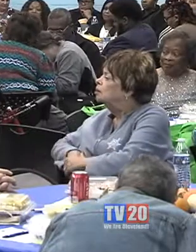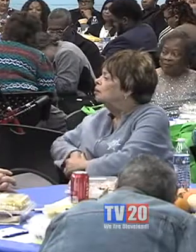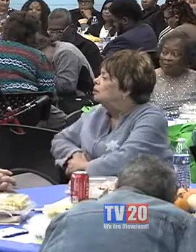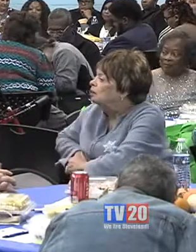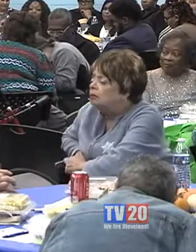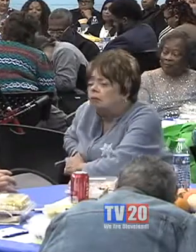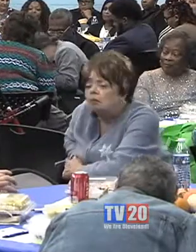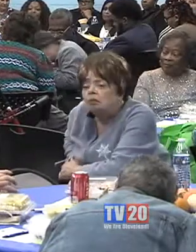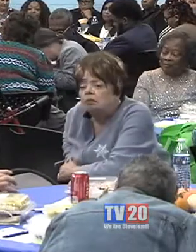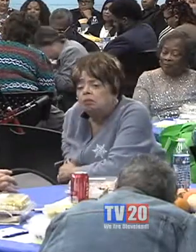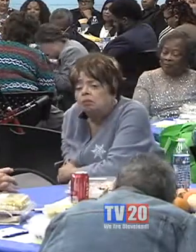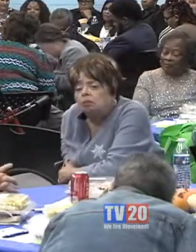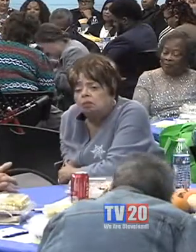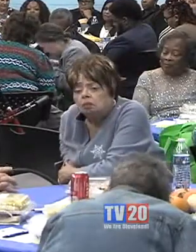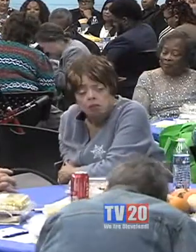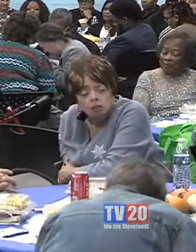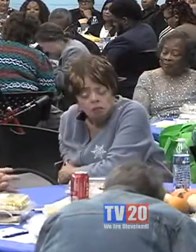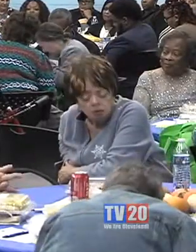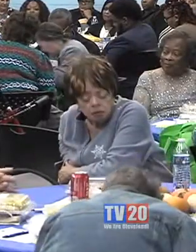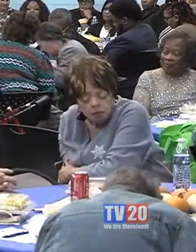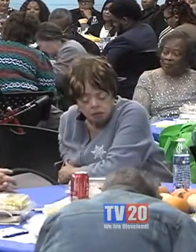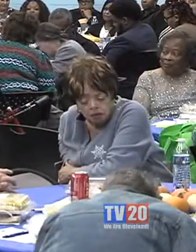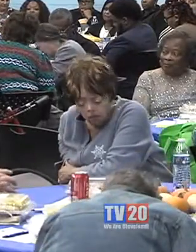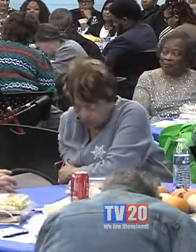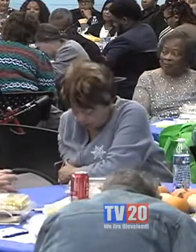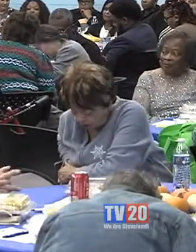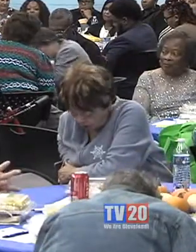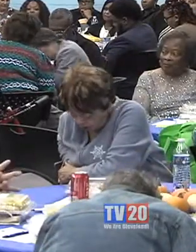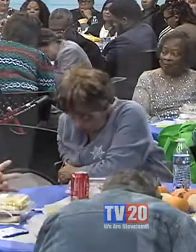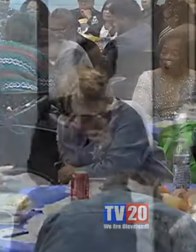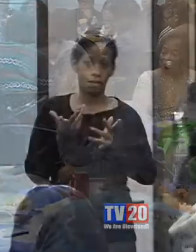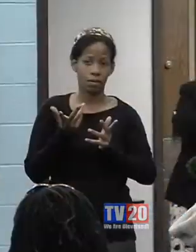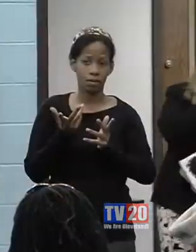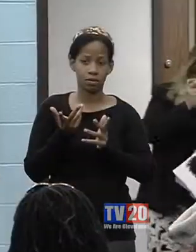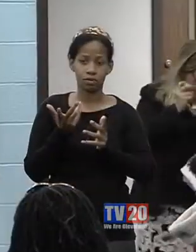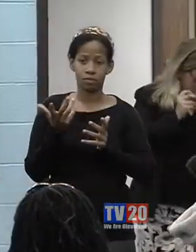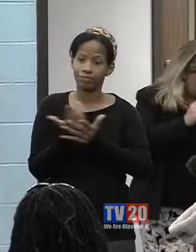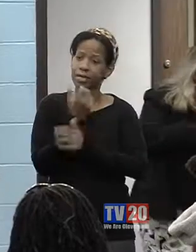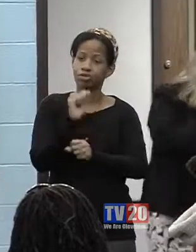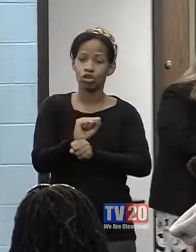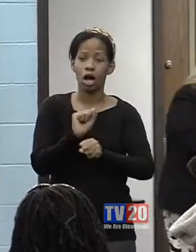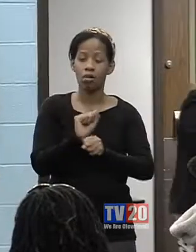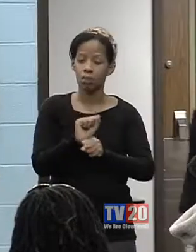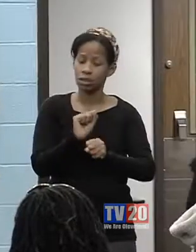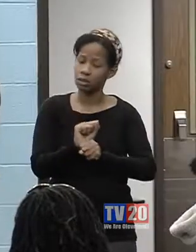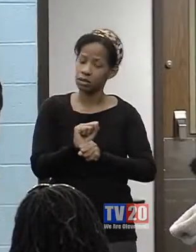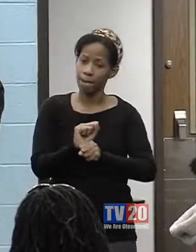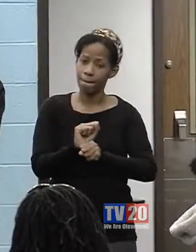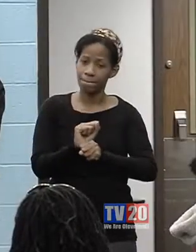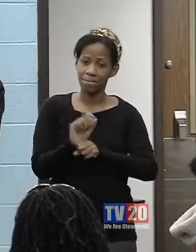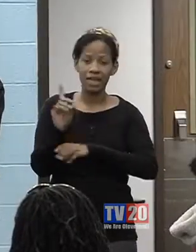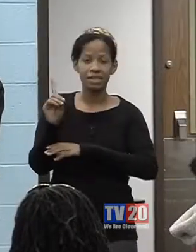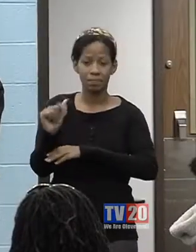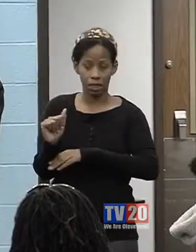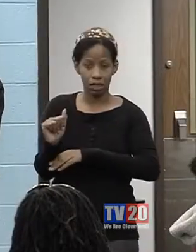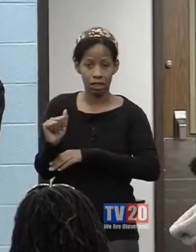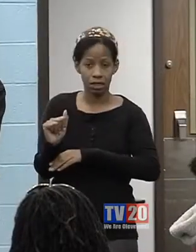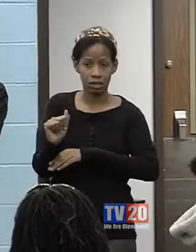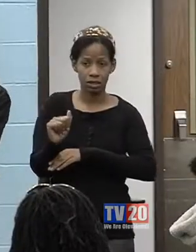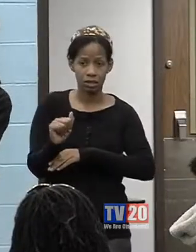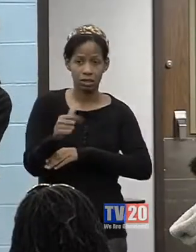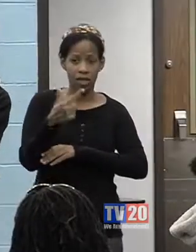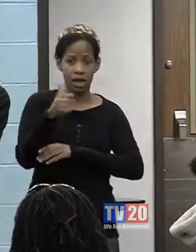had a program that I would help people to get jobs that were disabled at